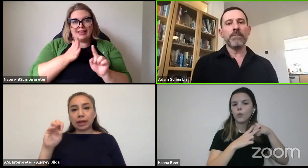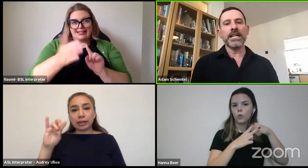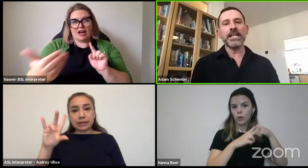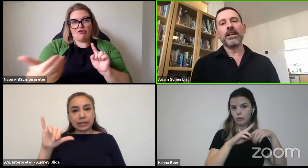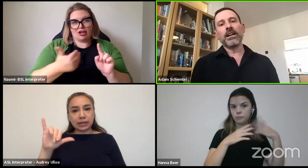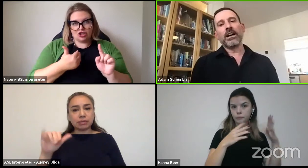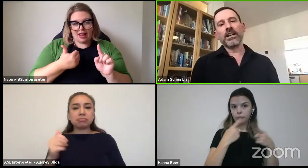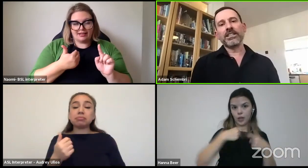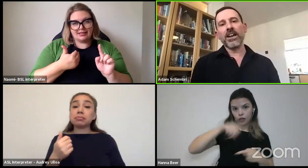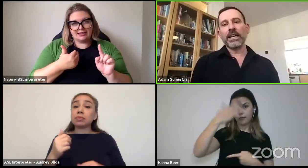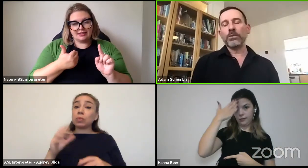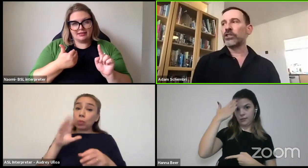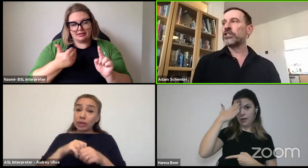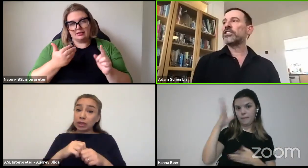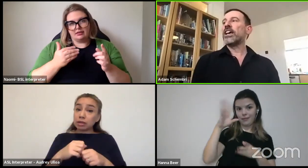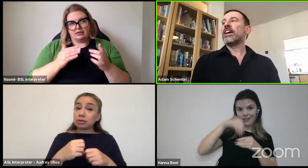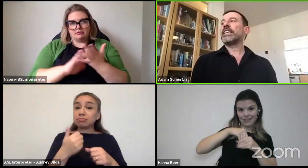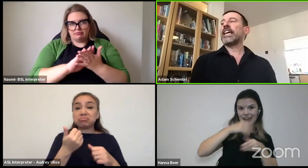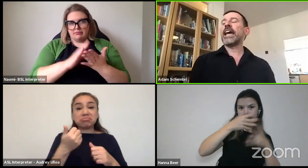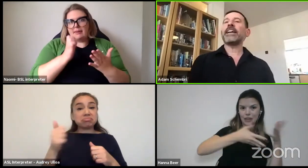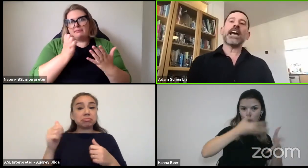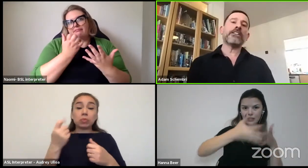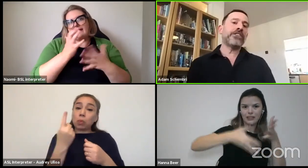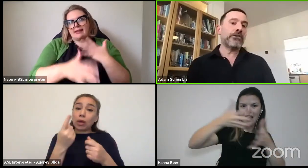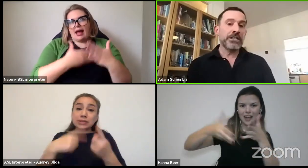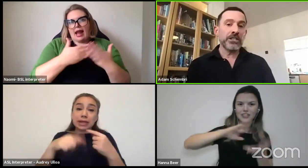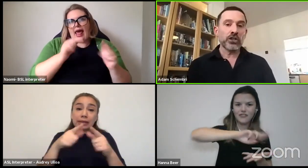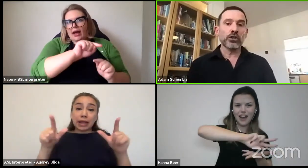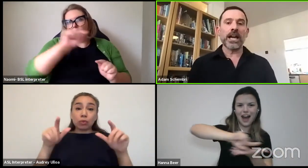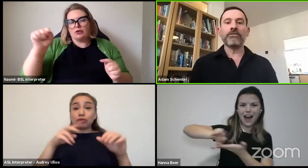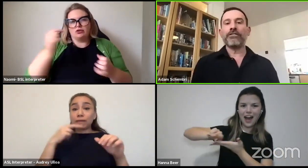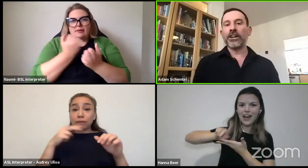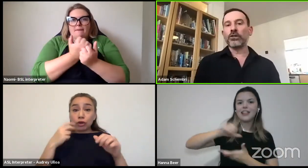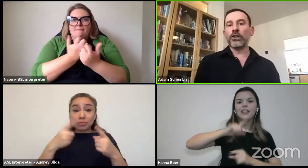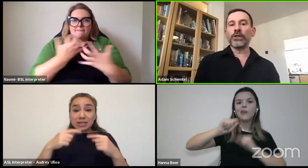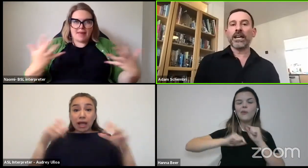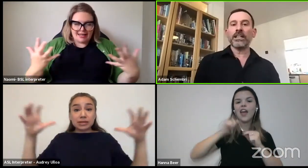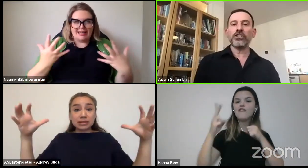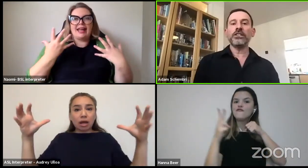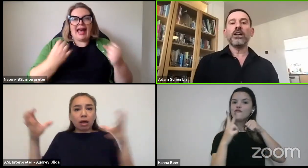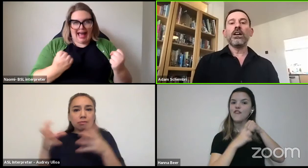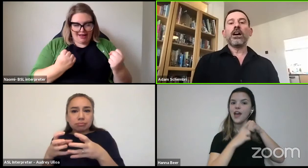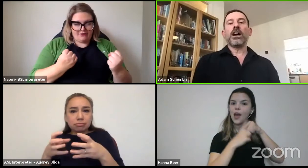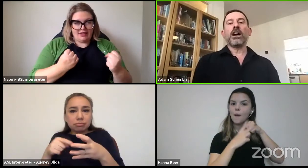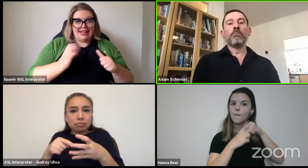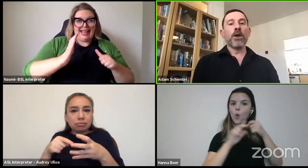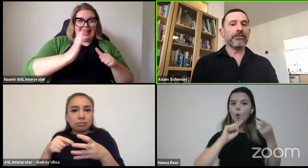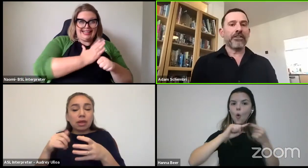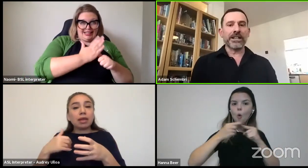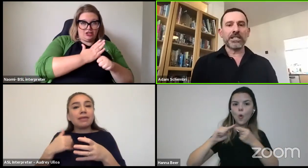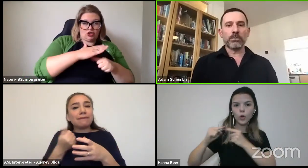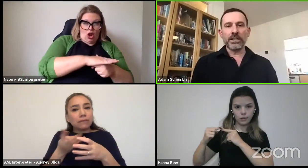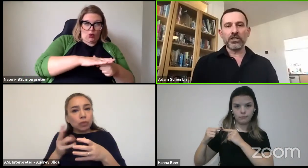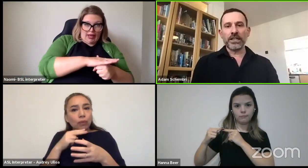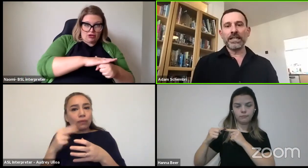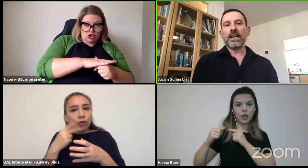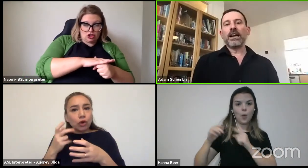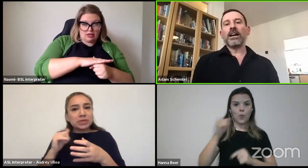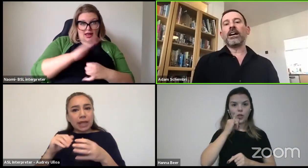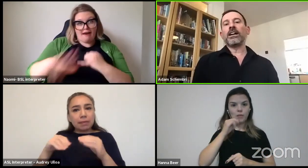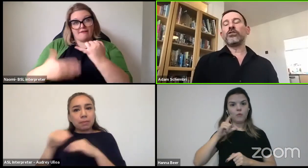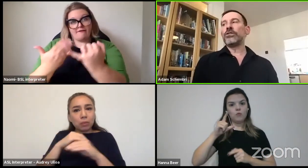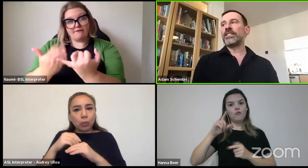in many sign languages can have their initial and final location modified